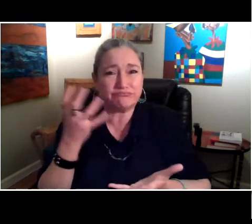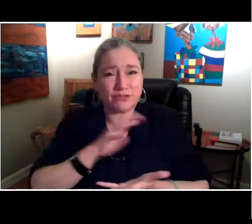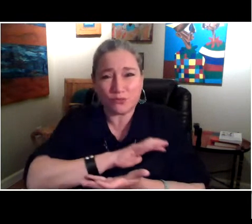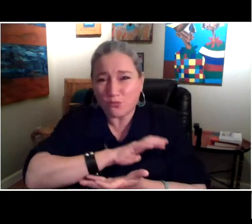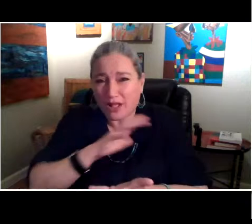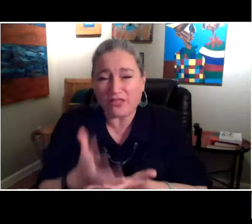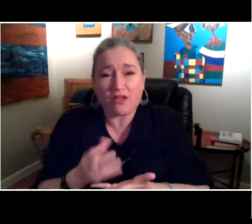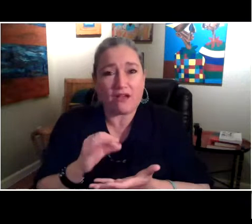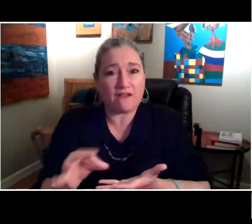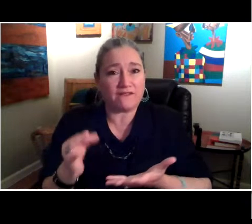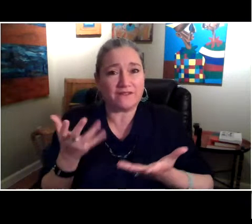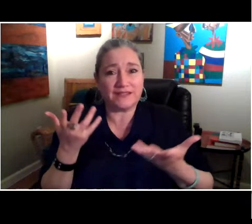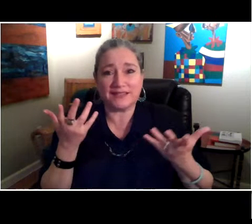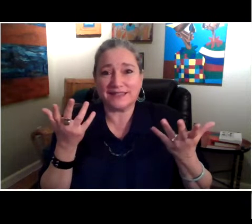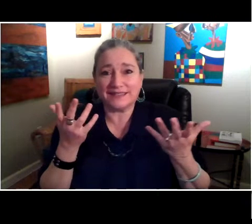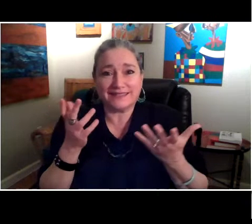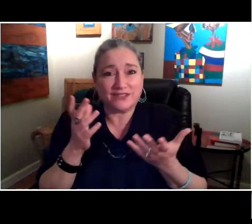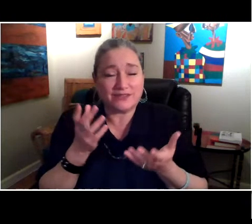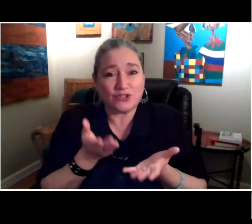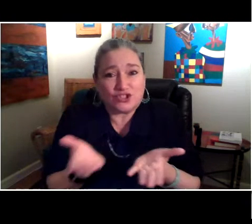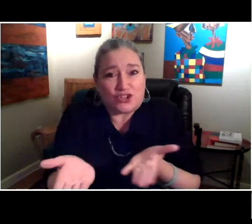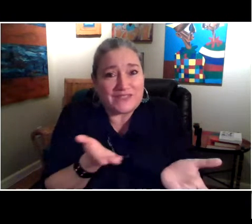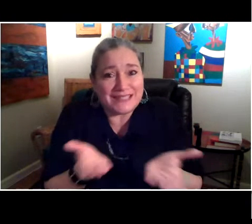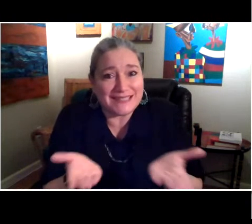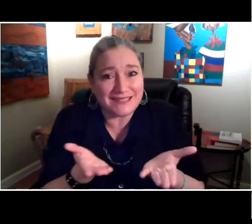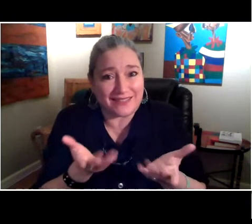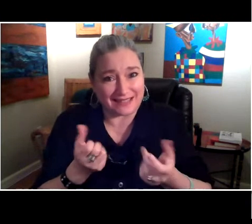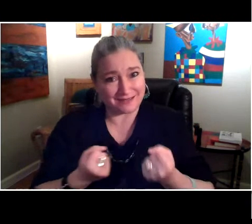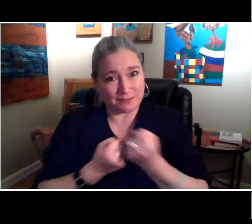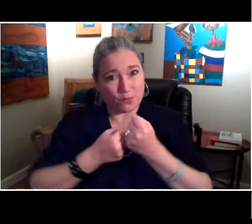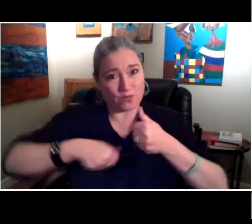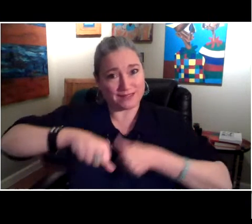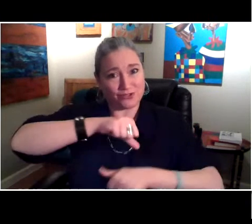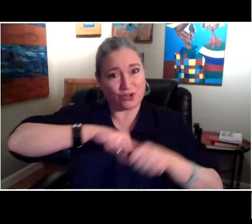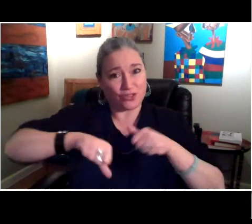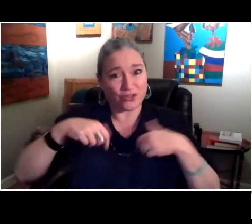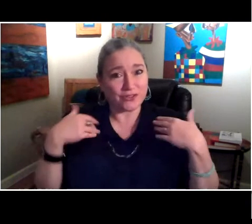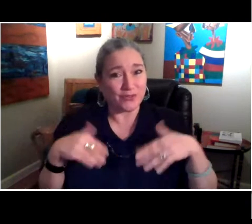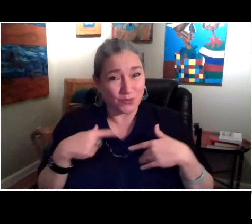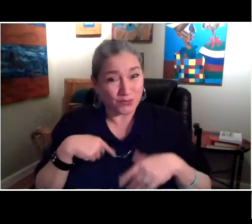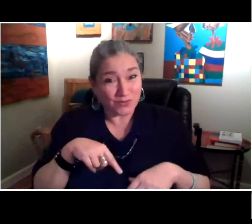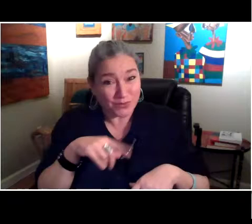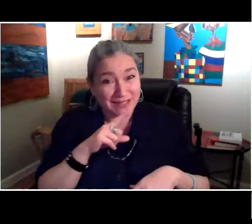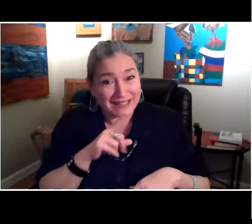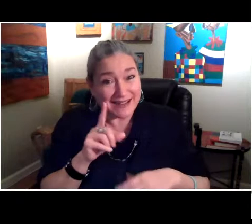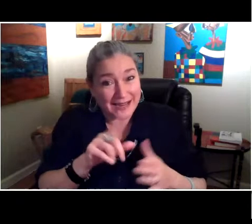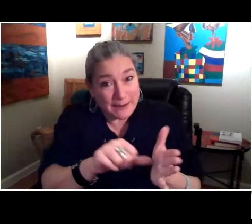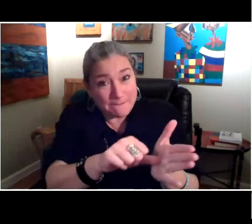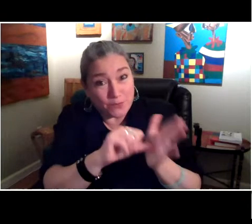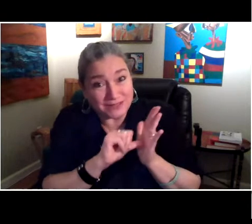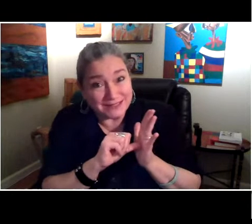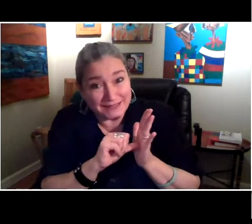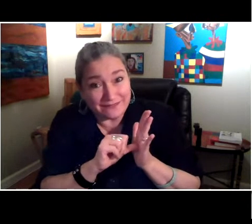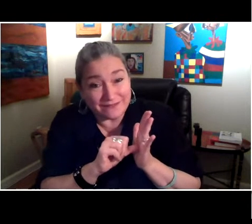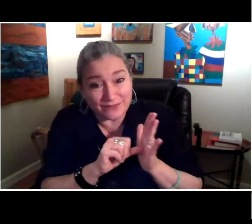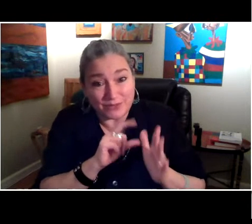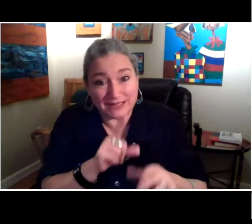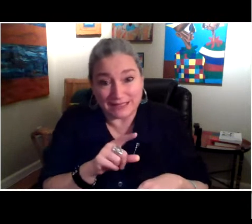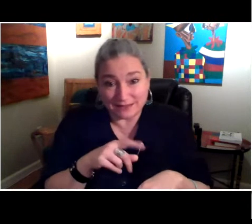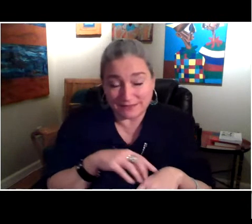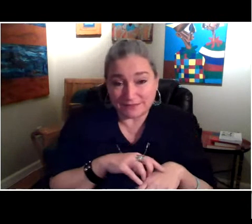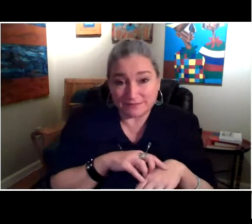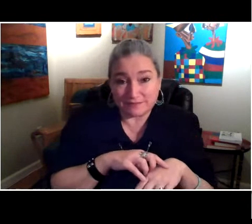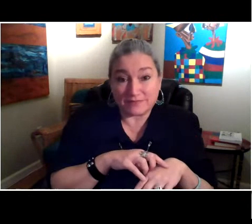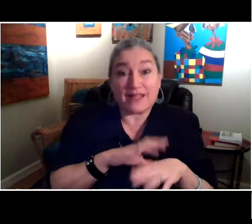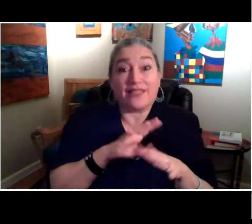system of autism and establish rich resources and capitalize on the wealth of support and services that we